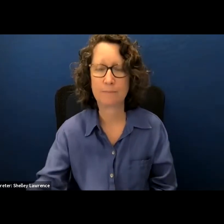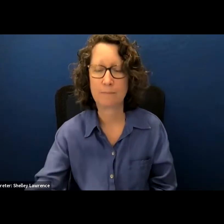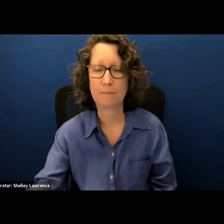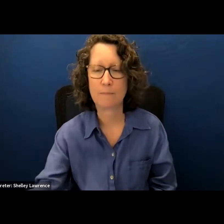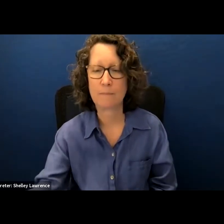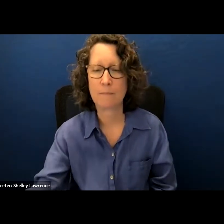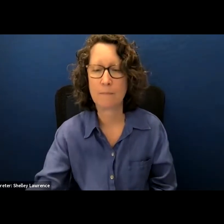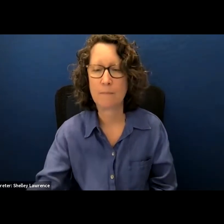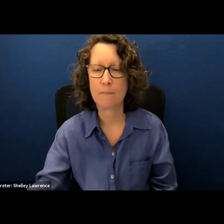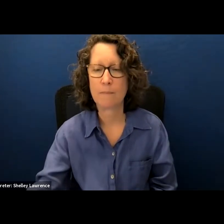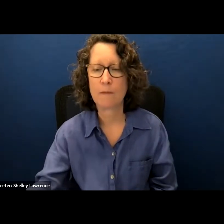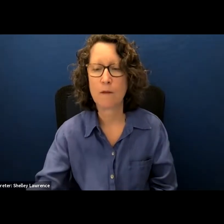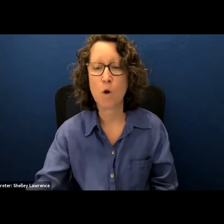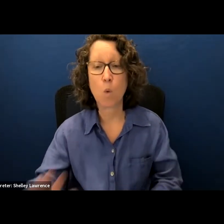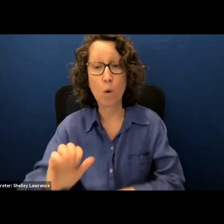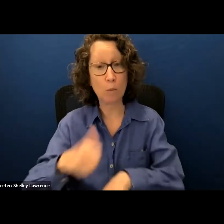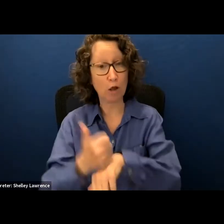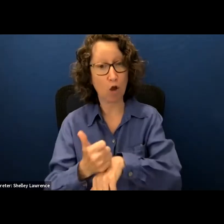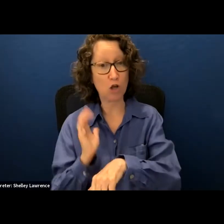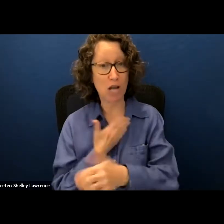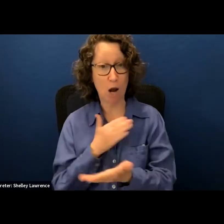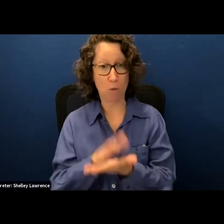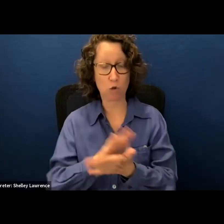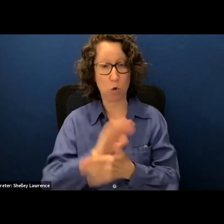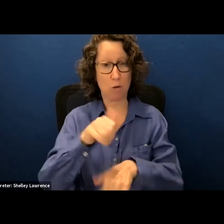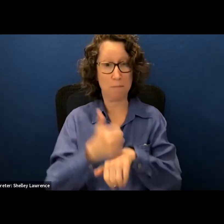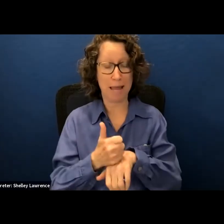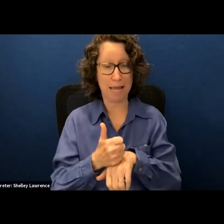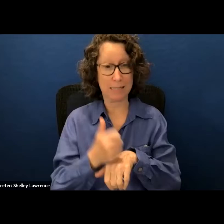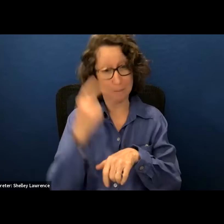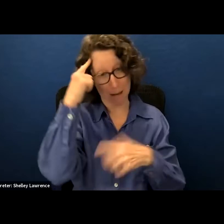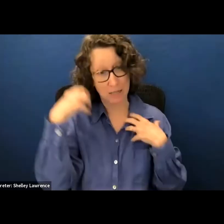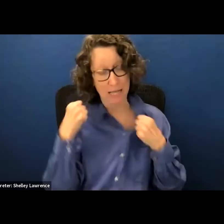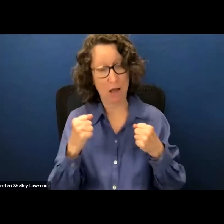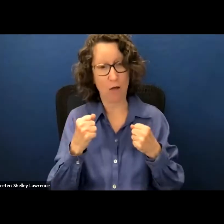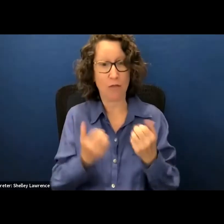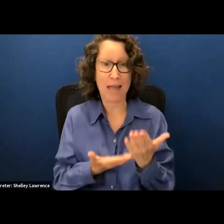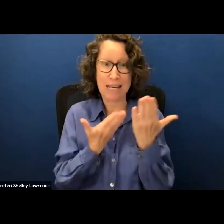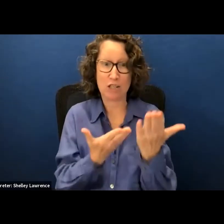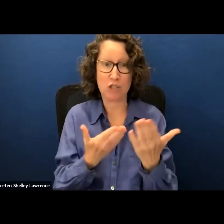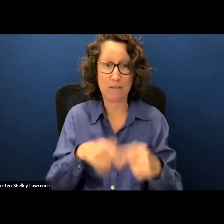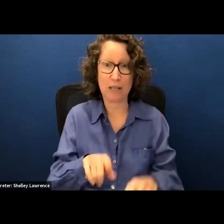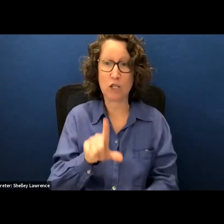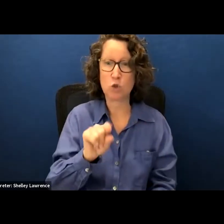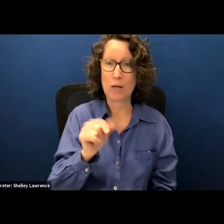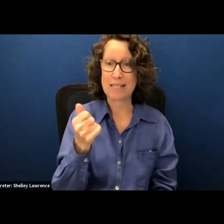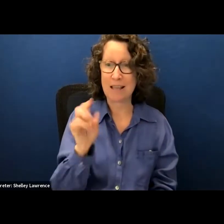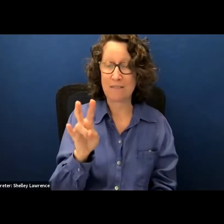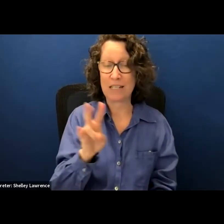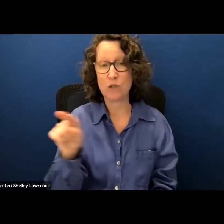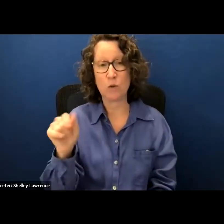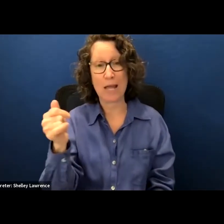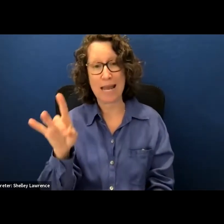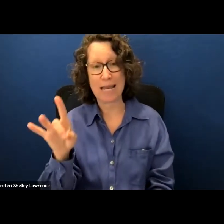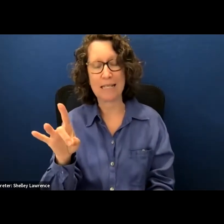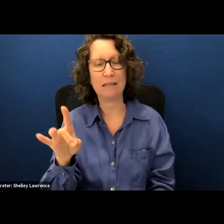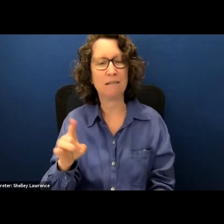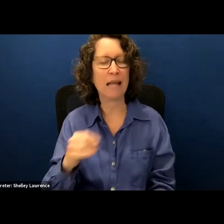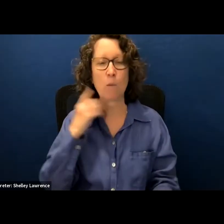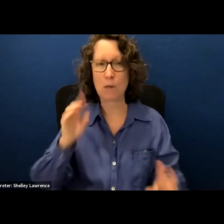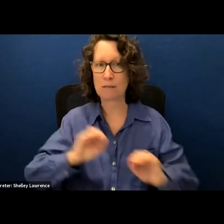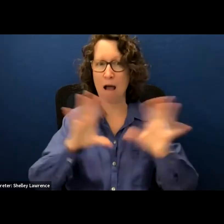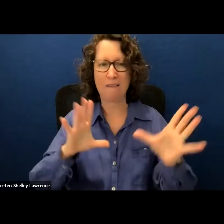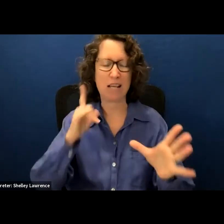launched our school-based mental health initiative in 2017-18, it had become clear that it was beyond time